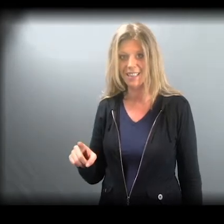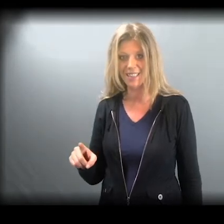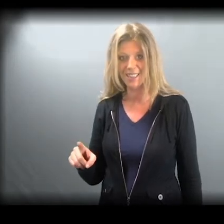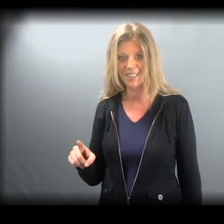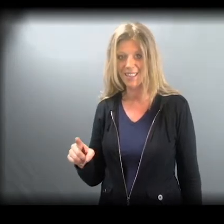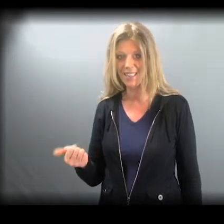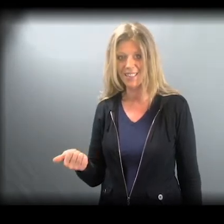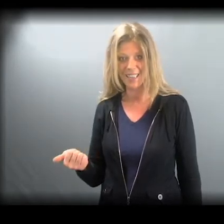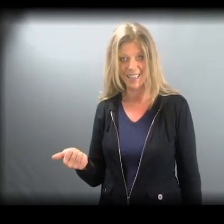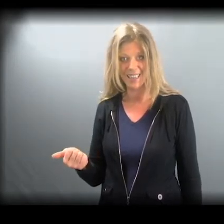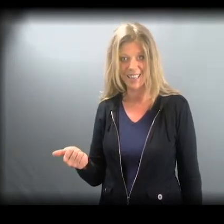answers.